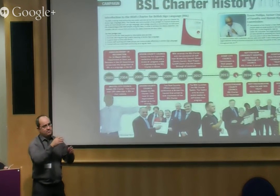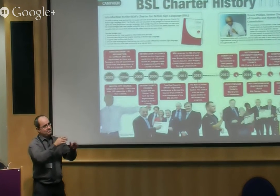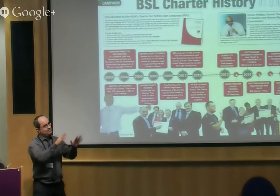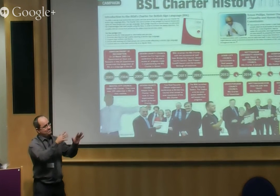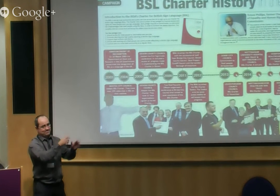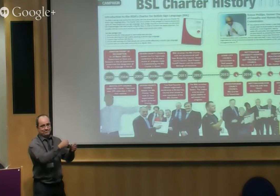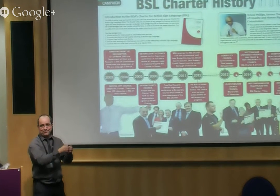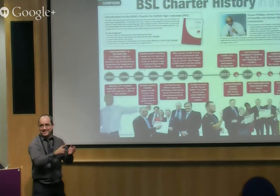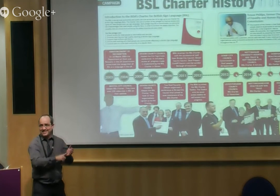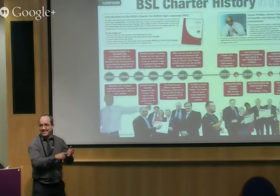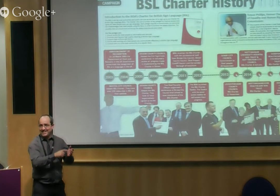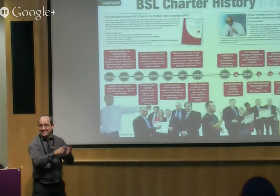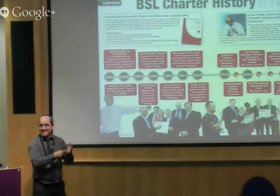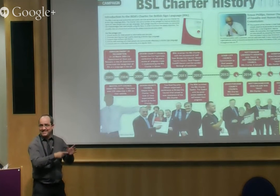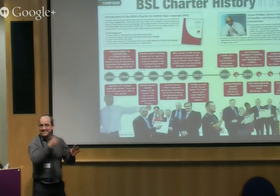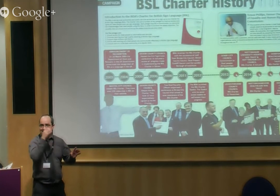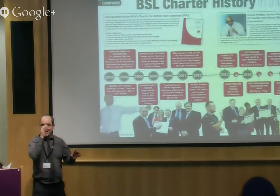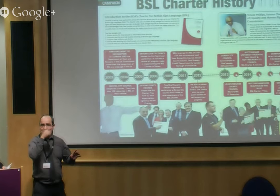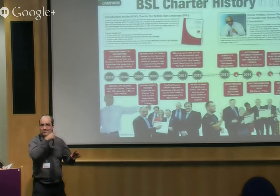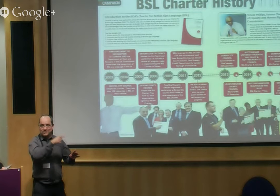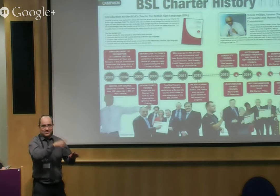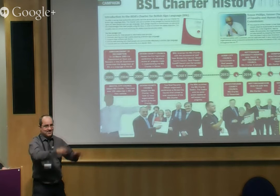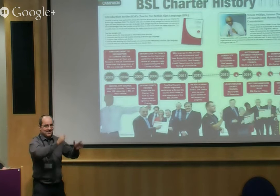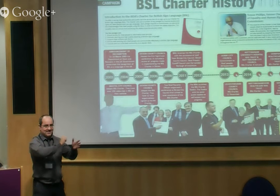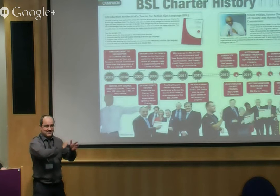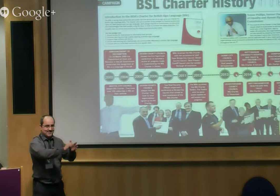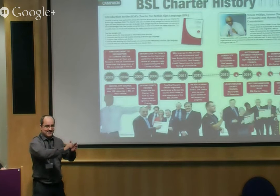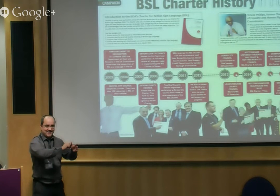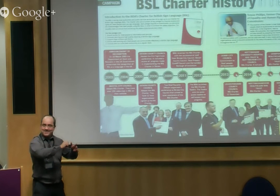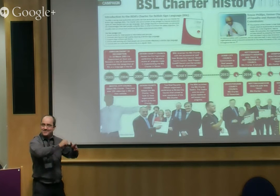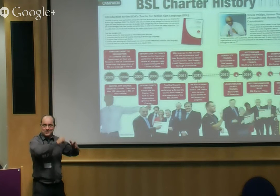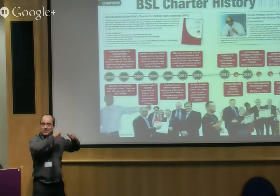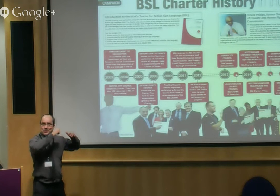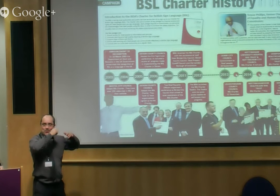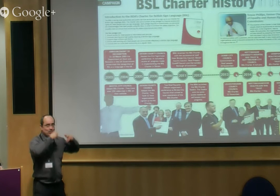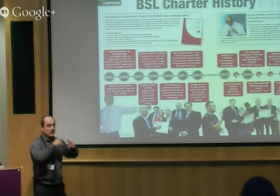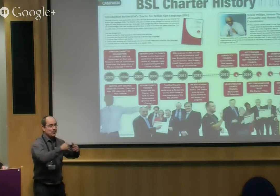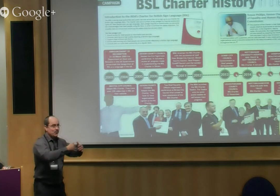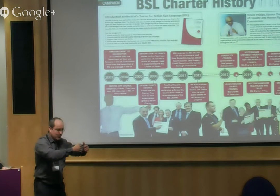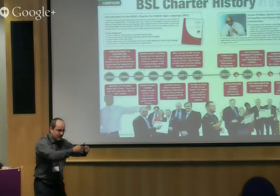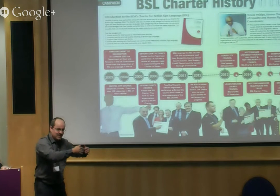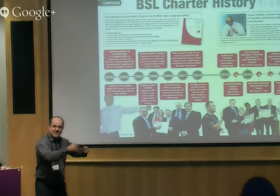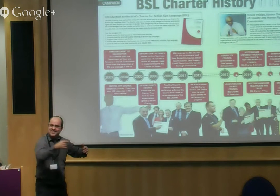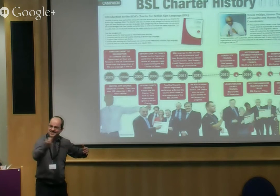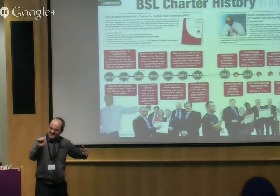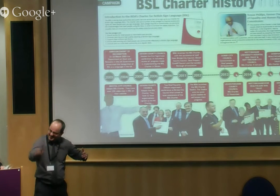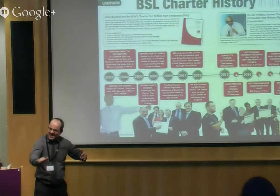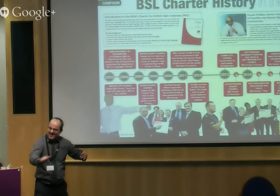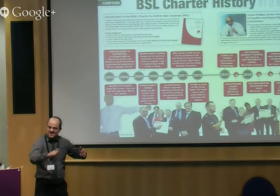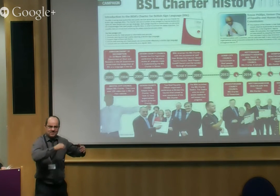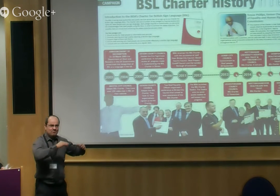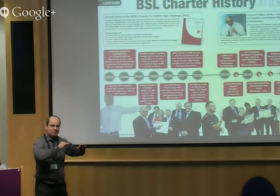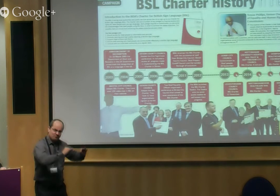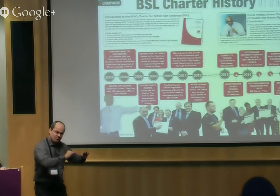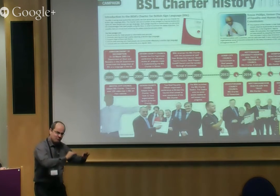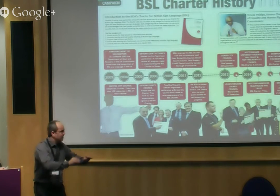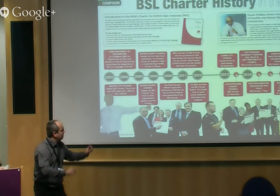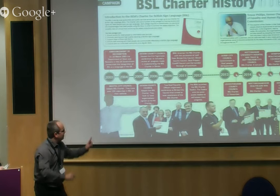Deaf News. It's brilliant to see Bristol City Council sign the Charter. And it was wonderful that they